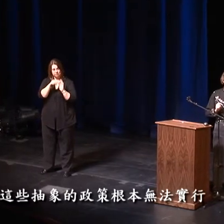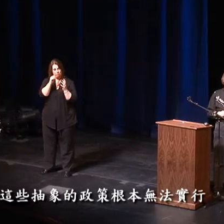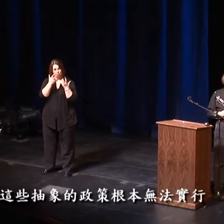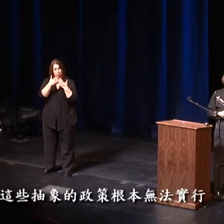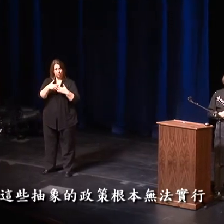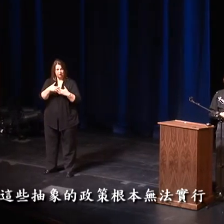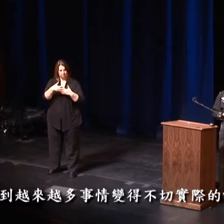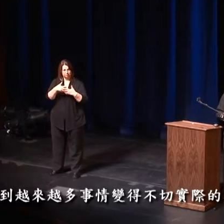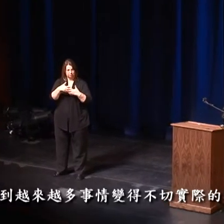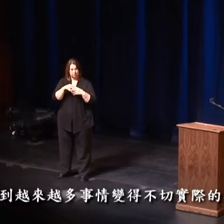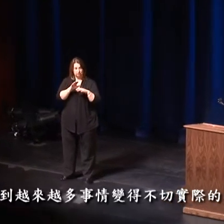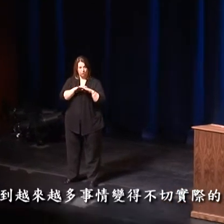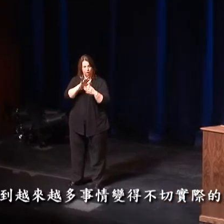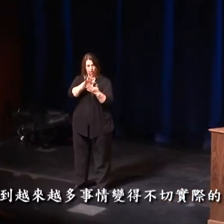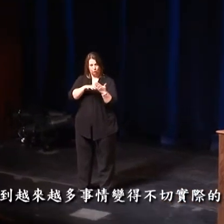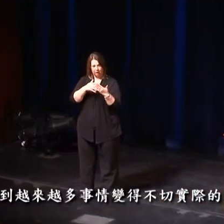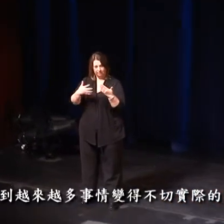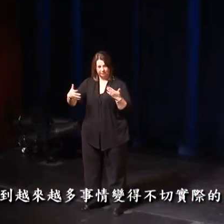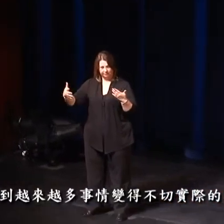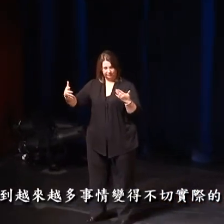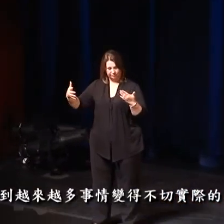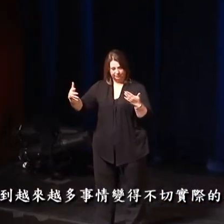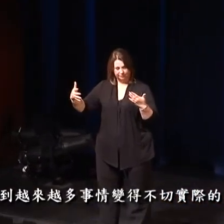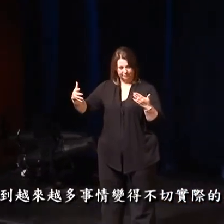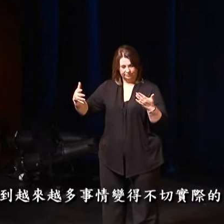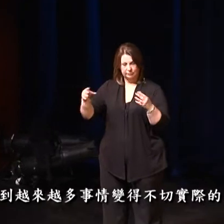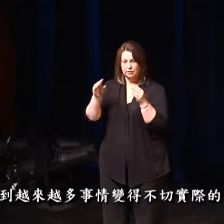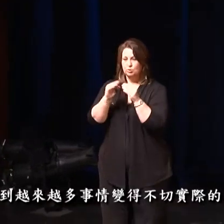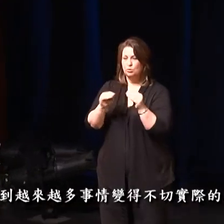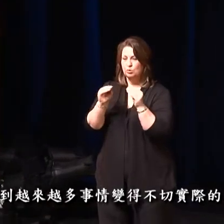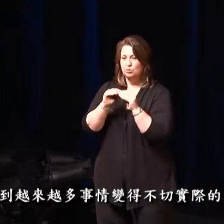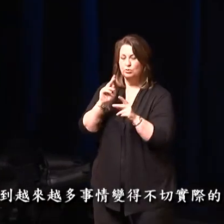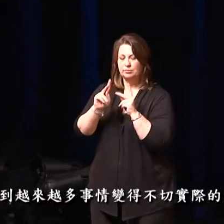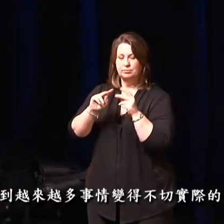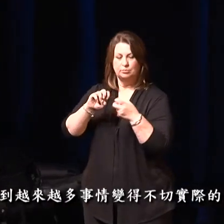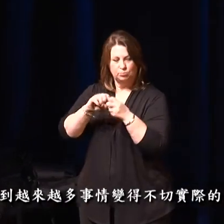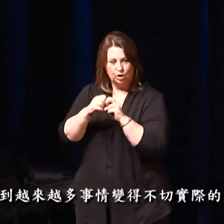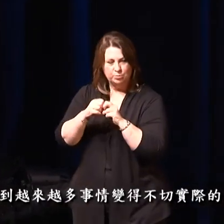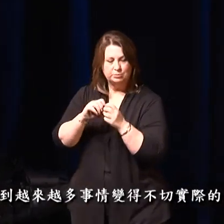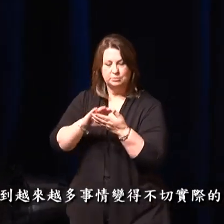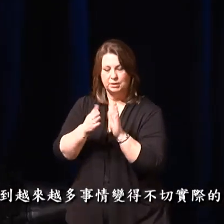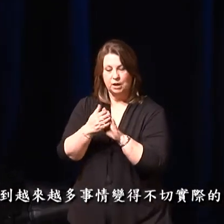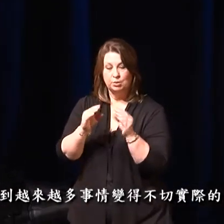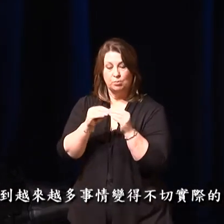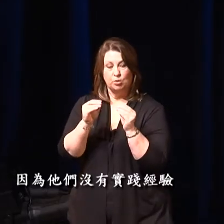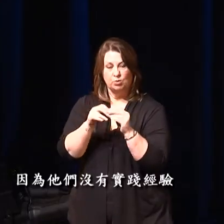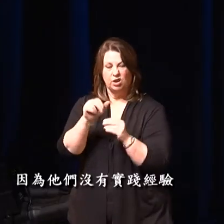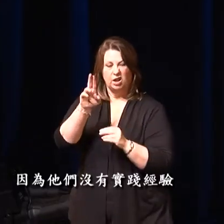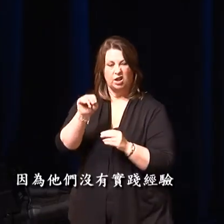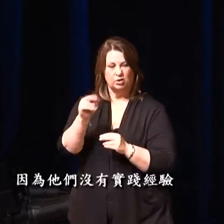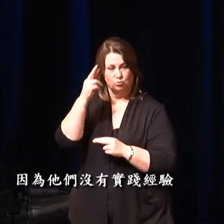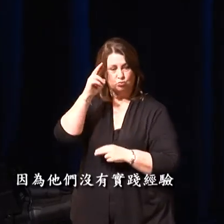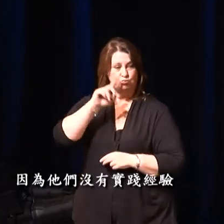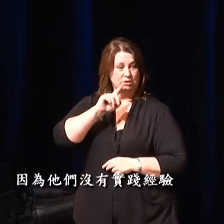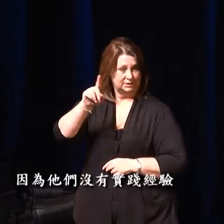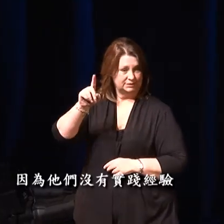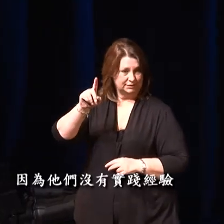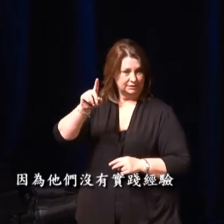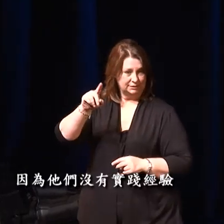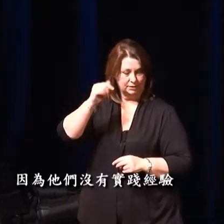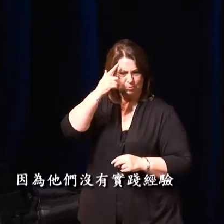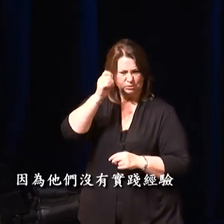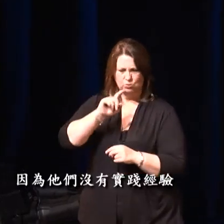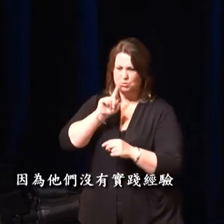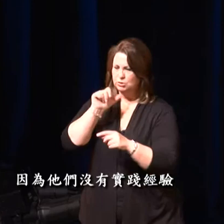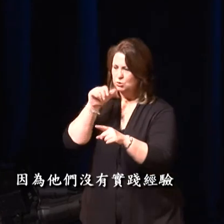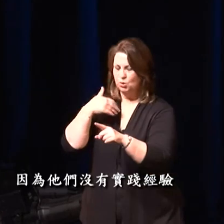the ground. And I'm seeing more and more problems with things getting more and more unrealistic because they don't